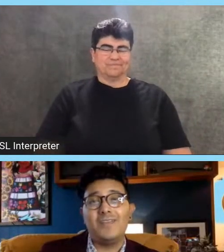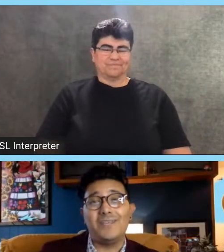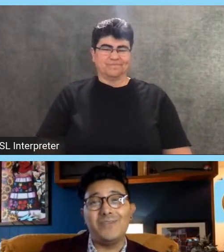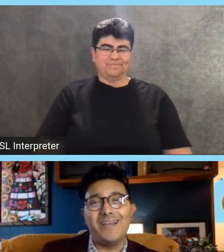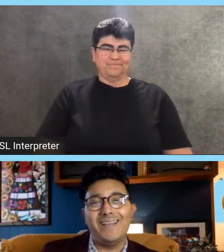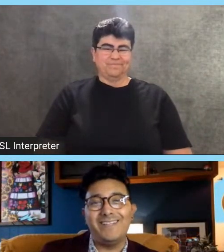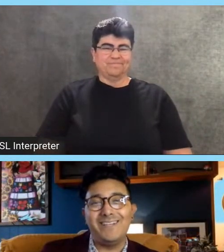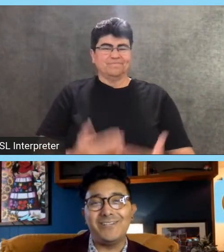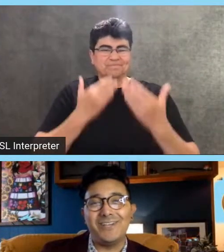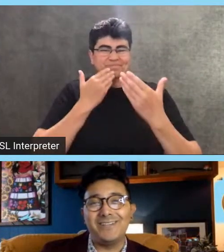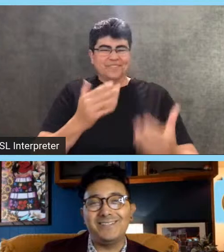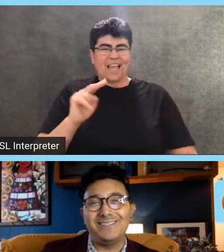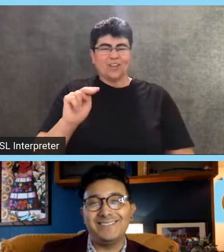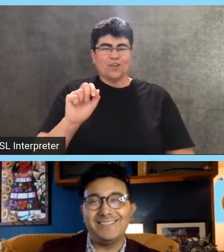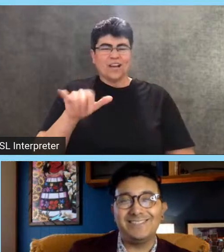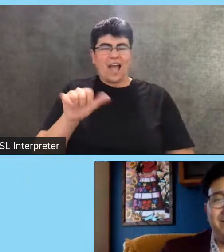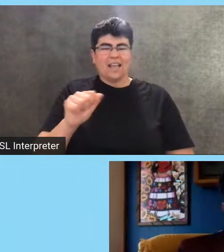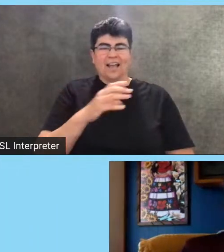Thank you, Naya.